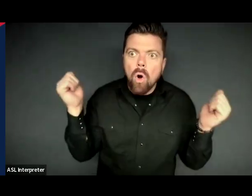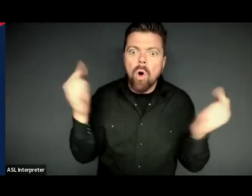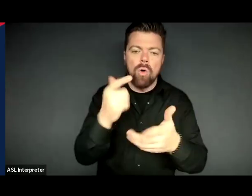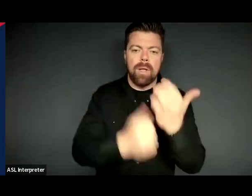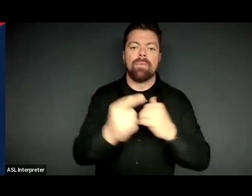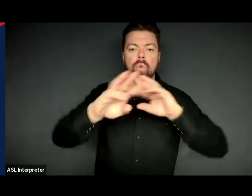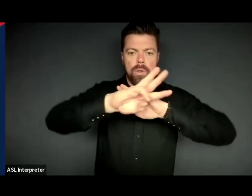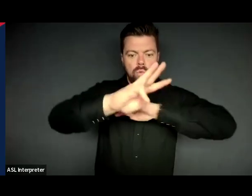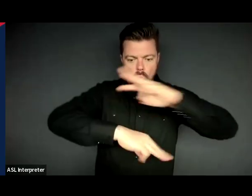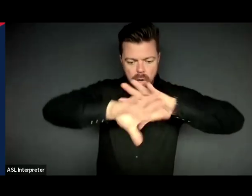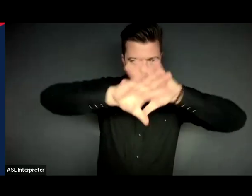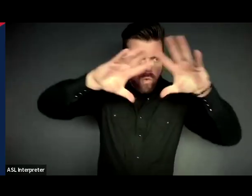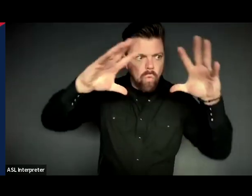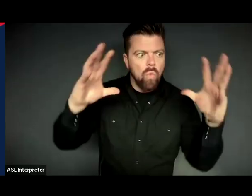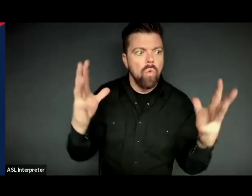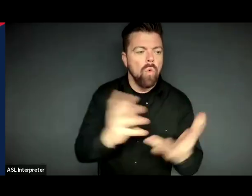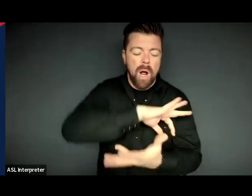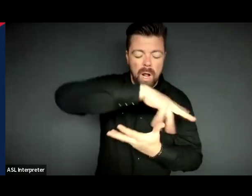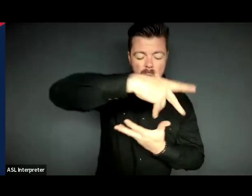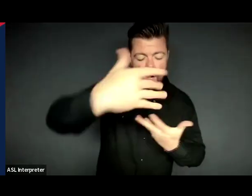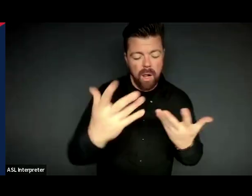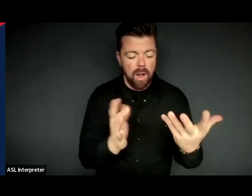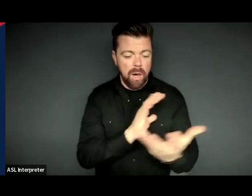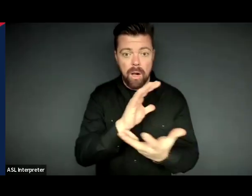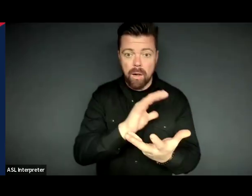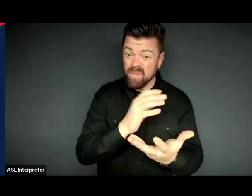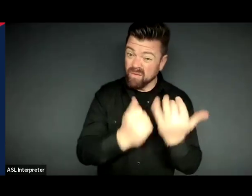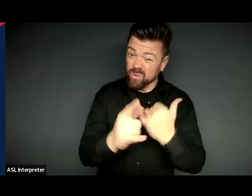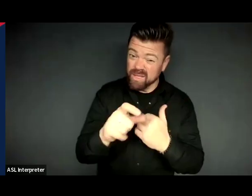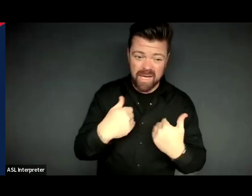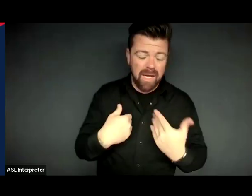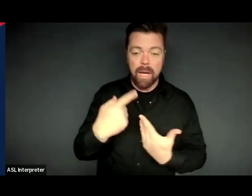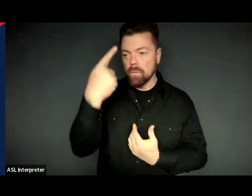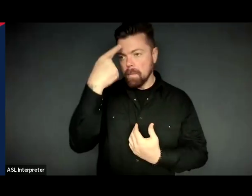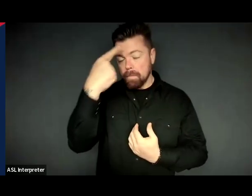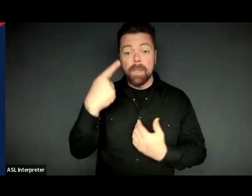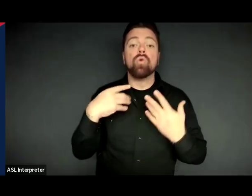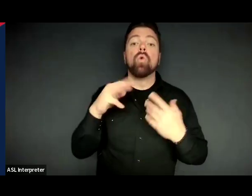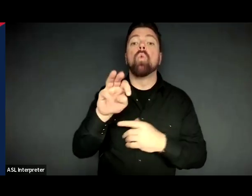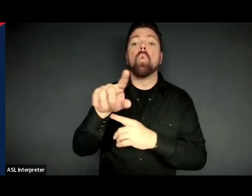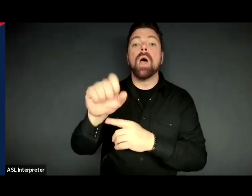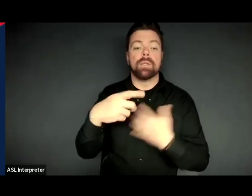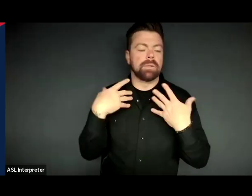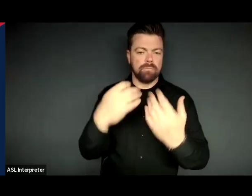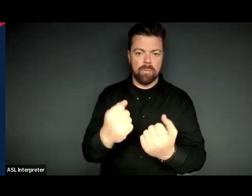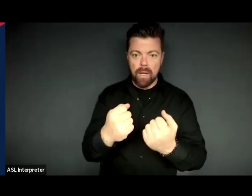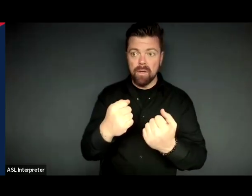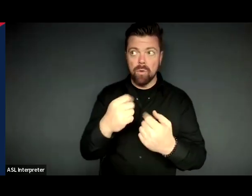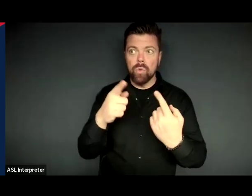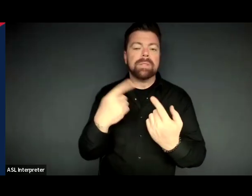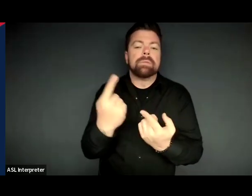planet has to have mental wellness. And whenever we have anything catastrophic,